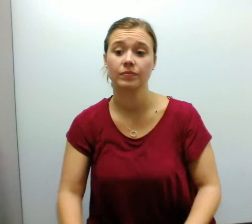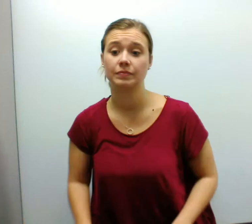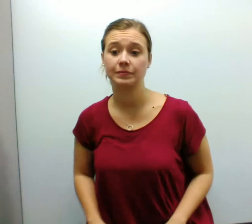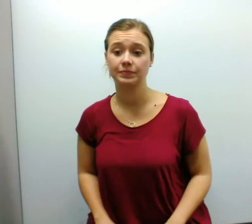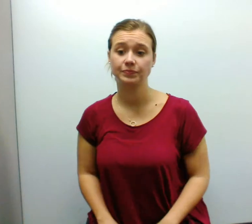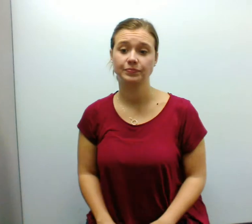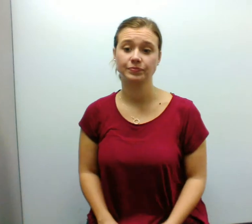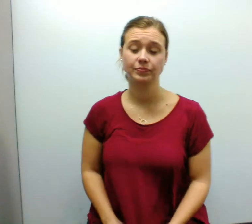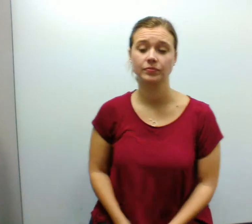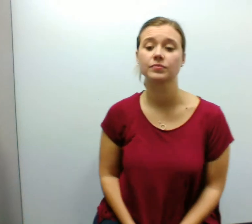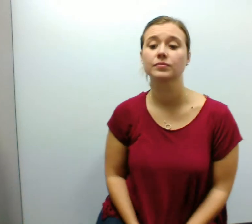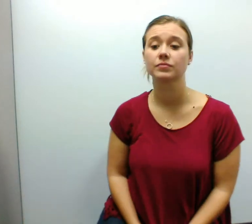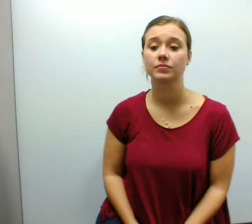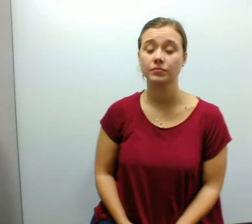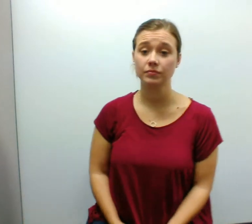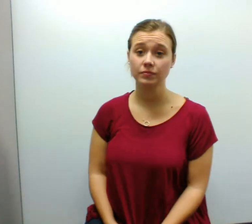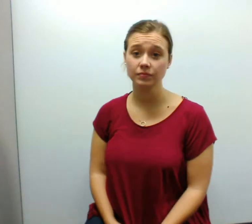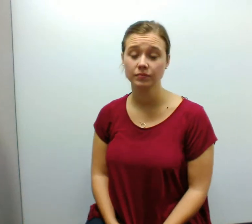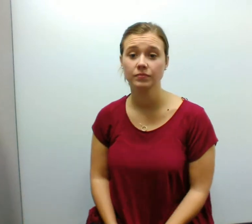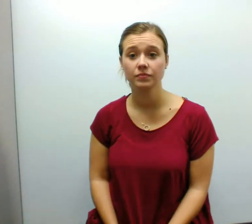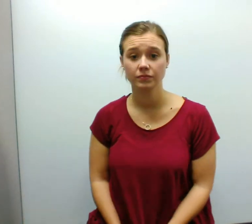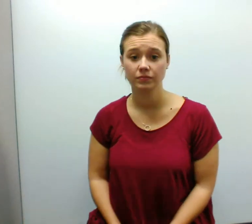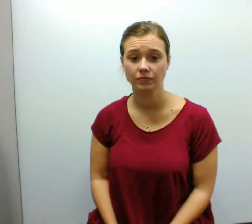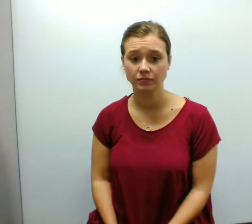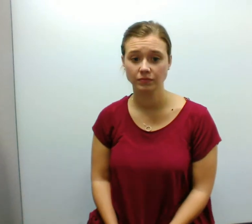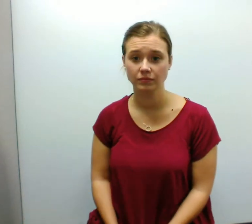11.1 Unpleasant School Experiences.